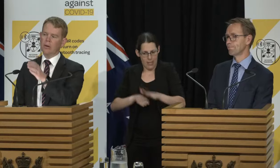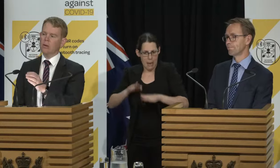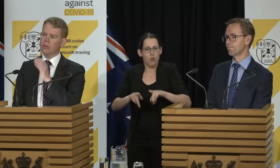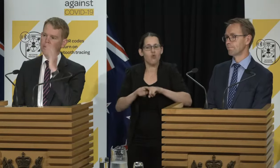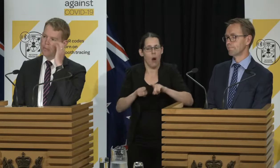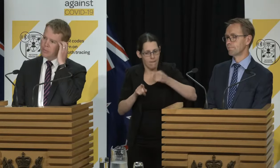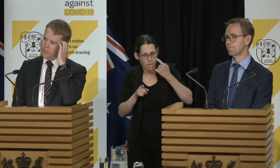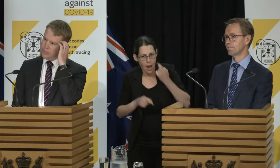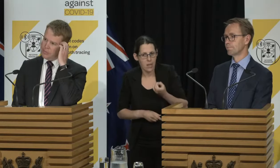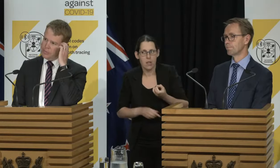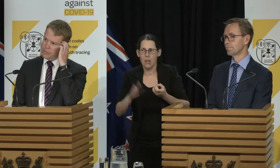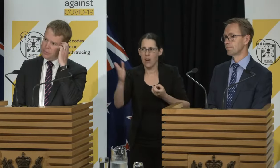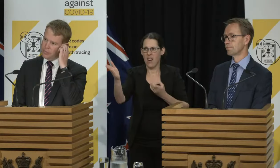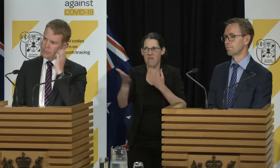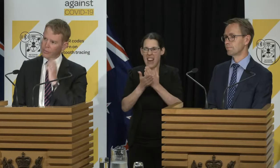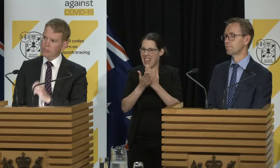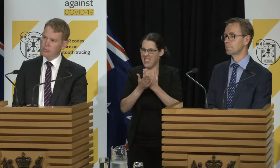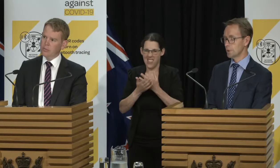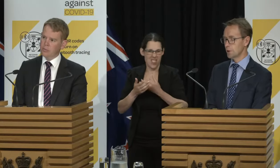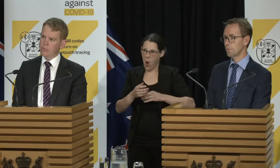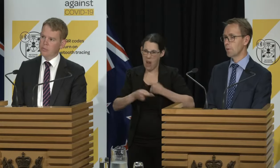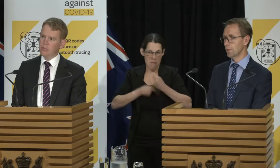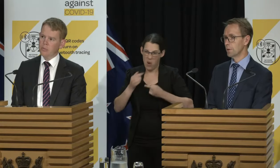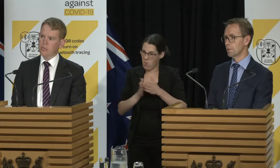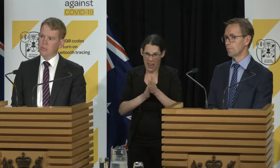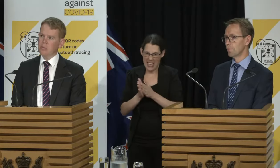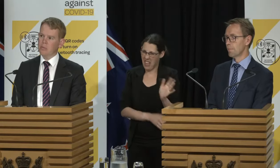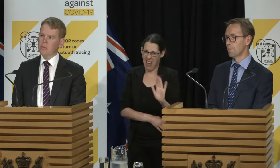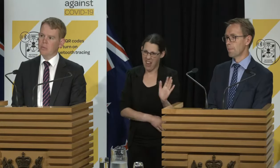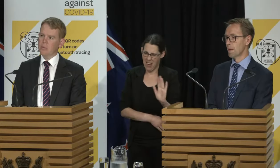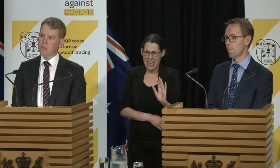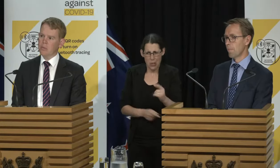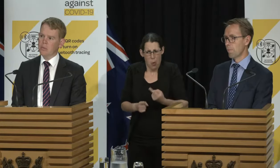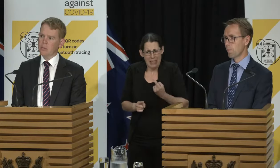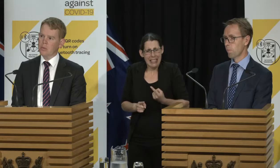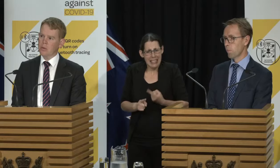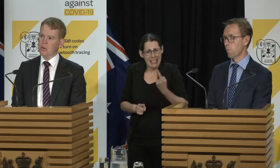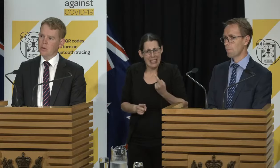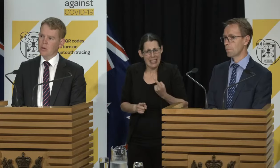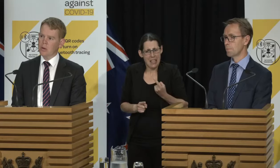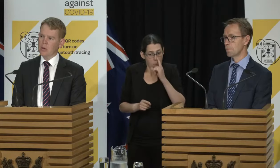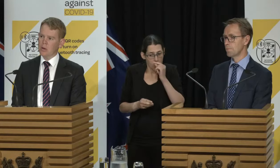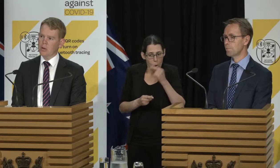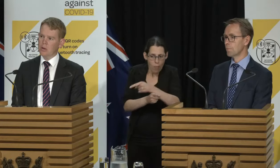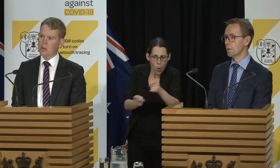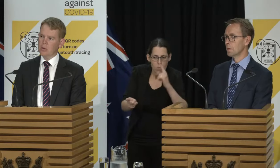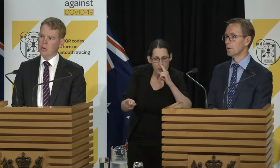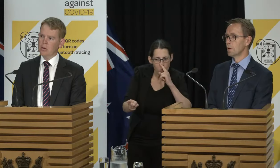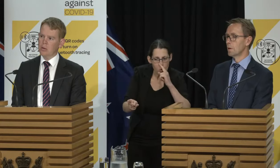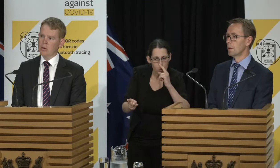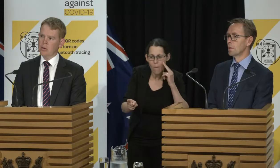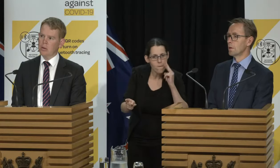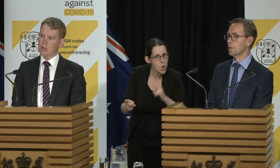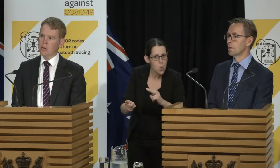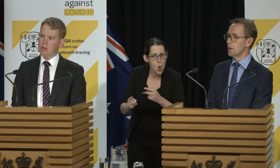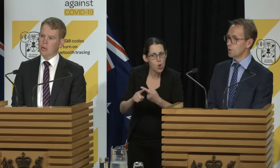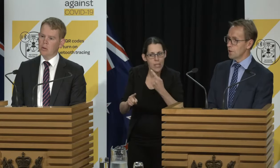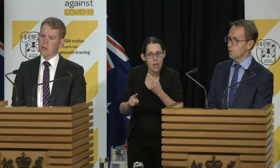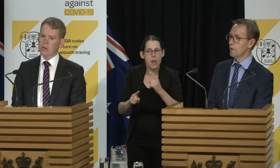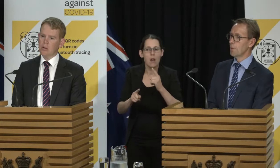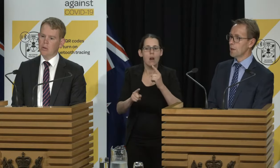it's not a matter of willingness, it's a matter of urgency, isn't it? So they just don't see it as urgent, and the rest of Auckland